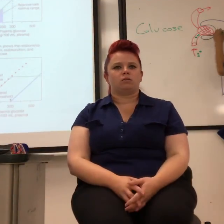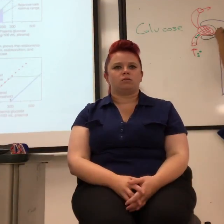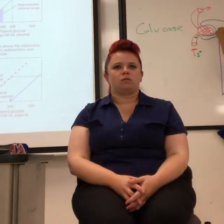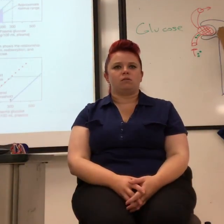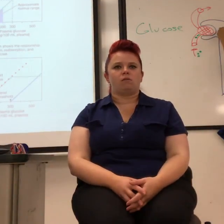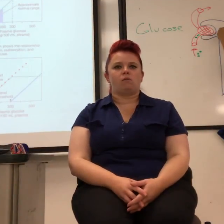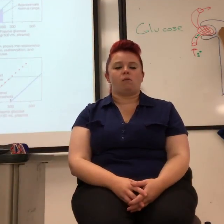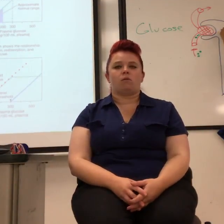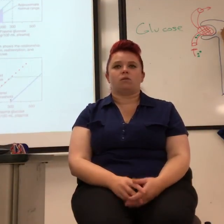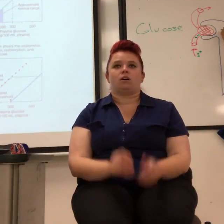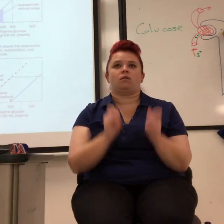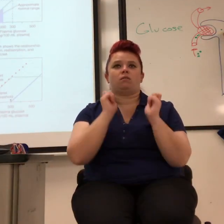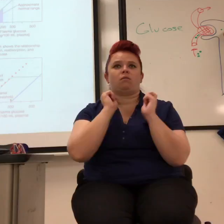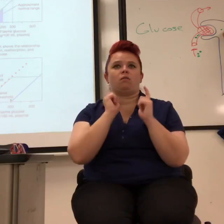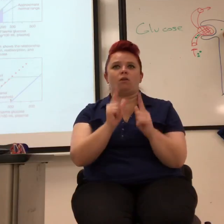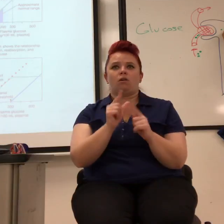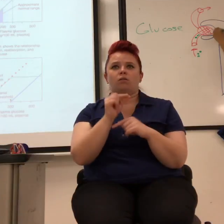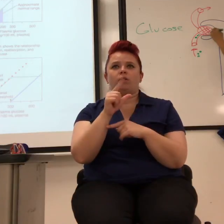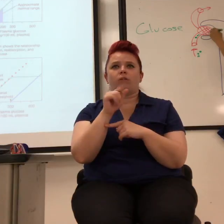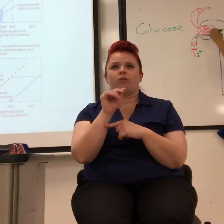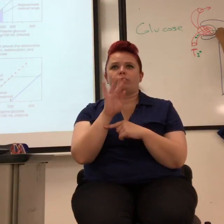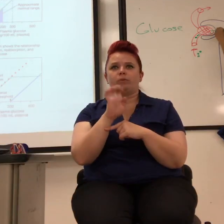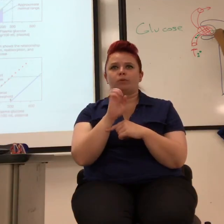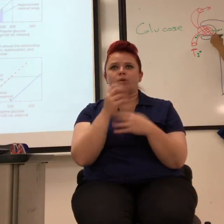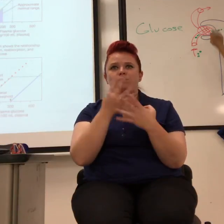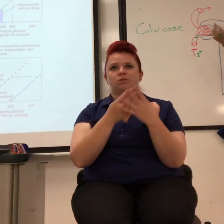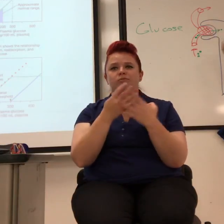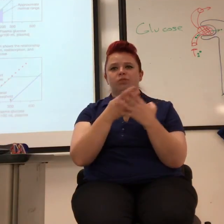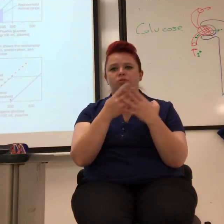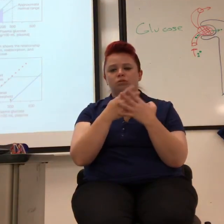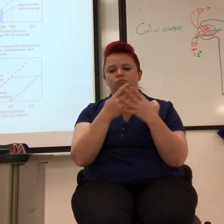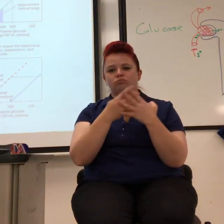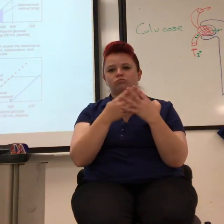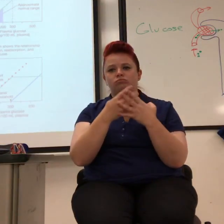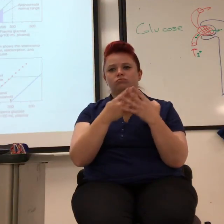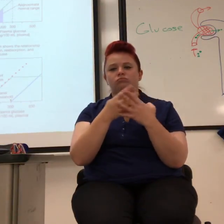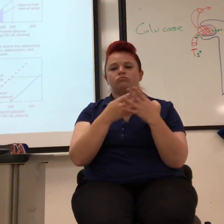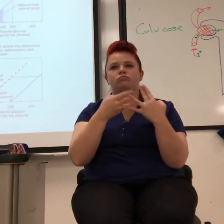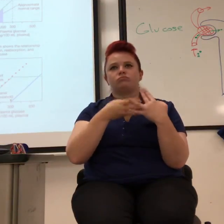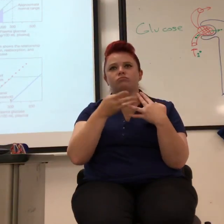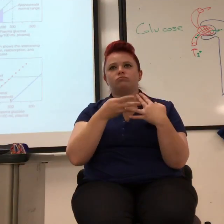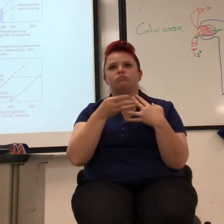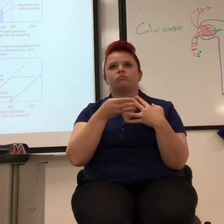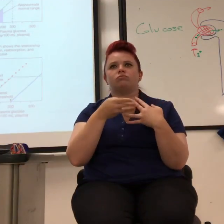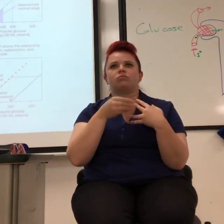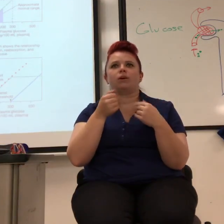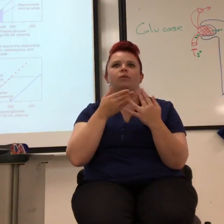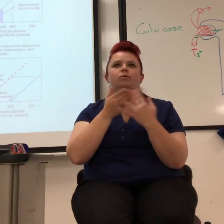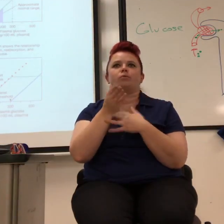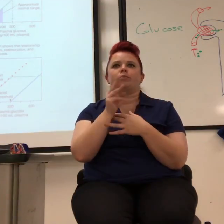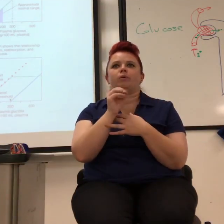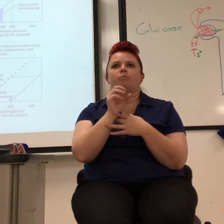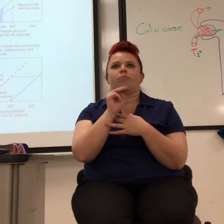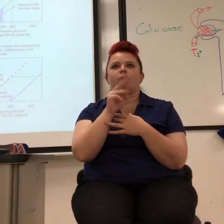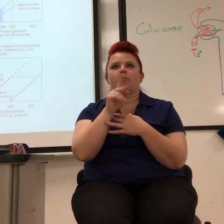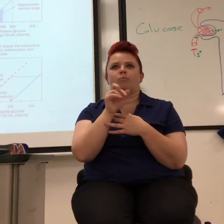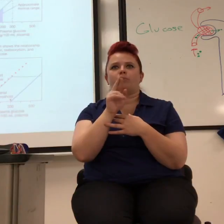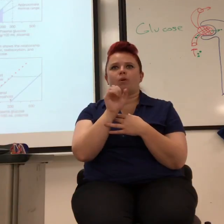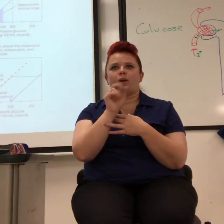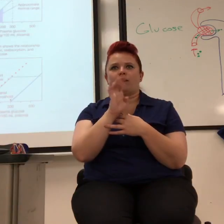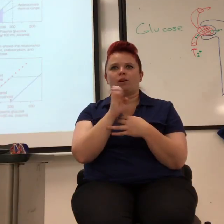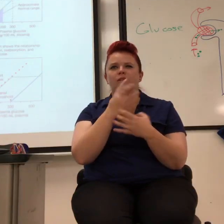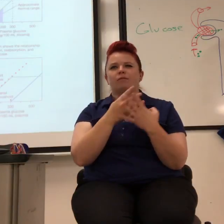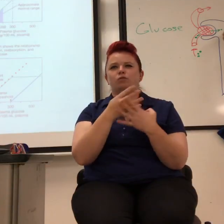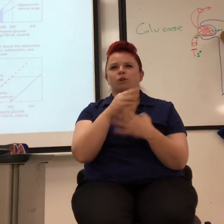And it's all filtered, and it gets through the membrane there, the filtration membrane. It's